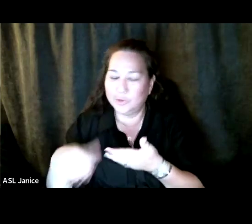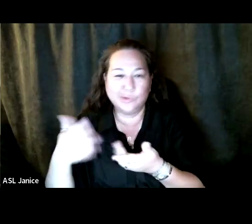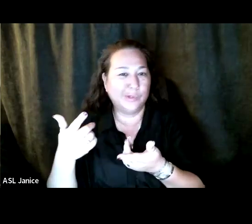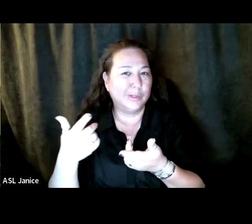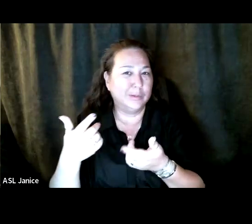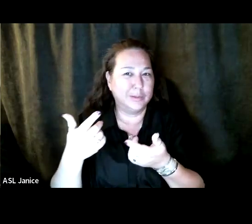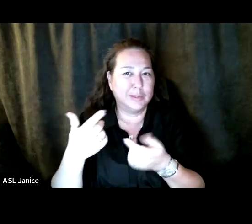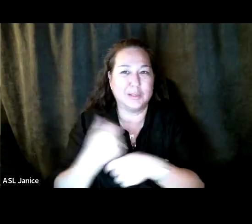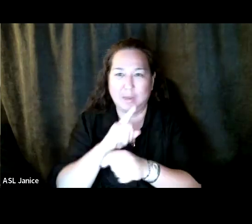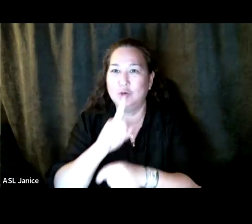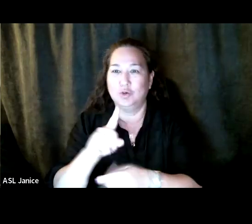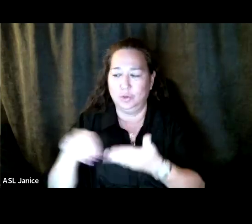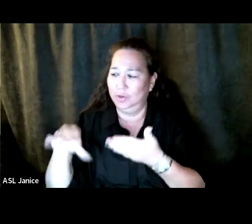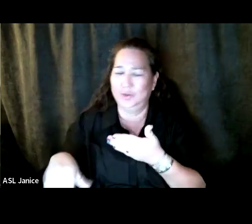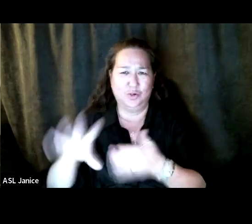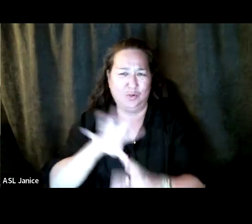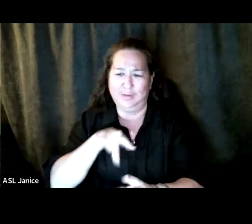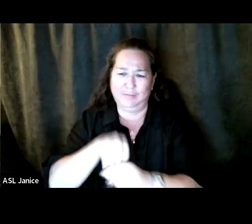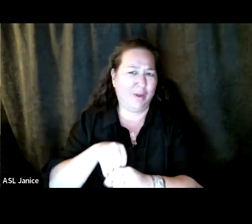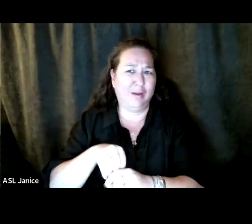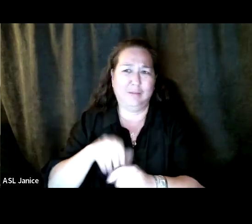everyone involved. Yes. Thank